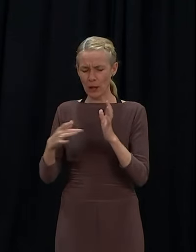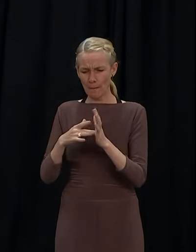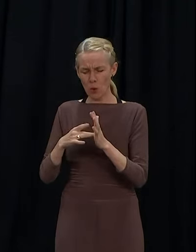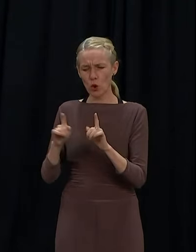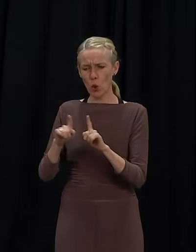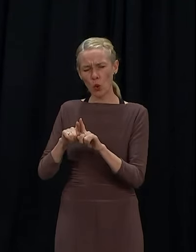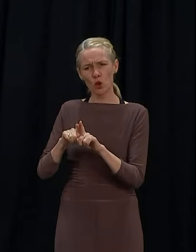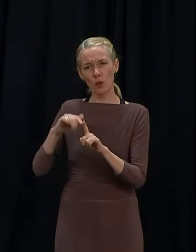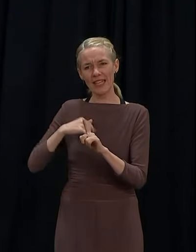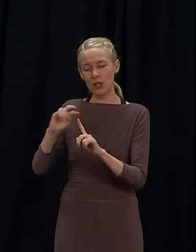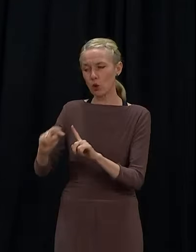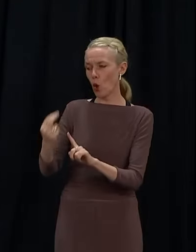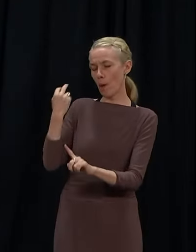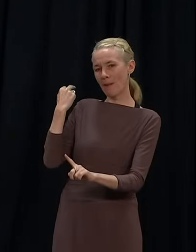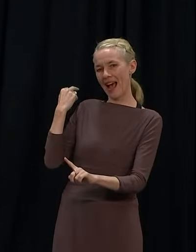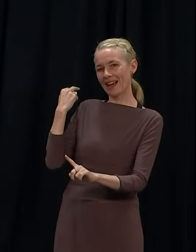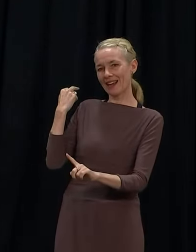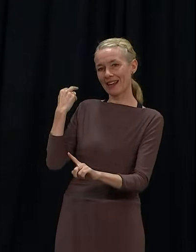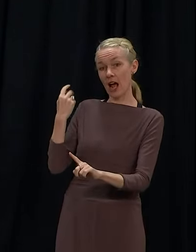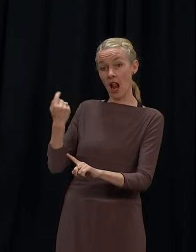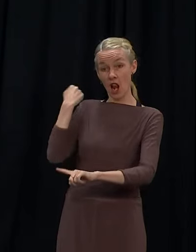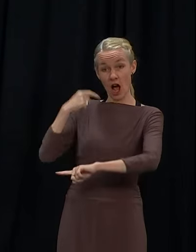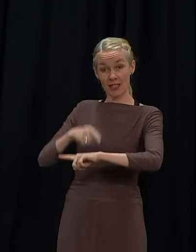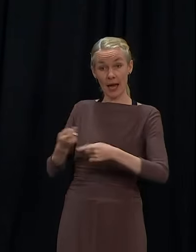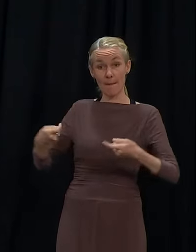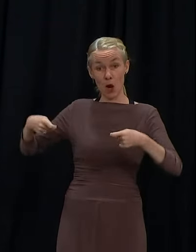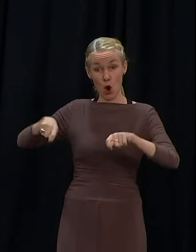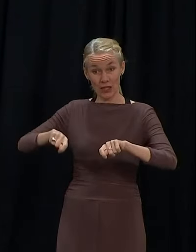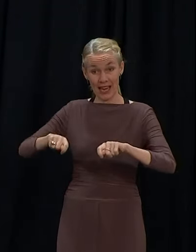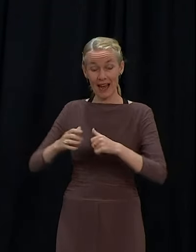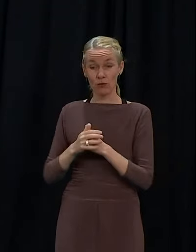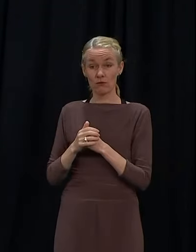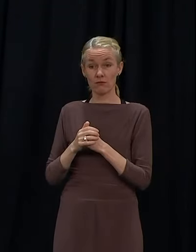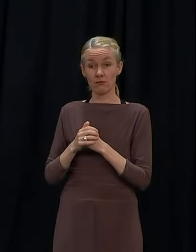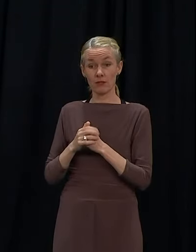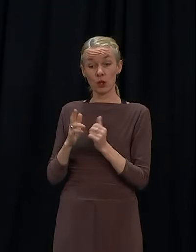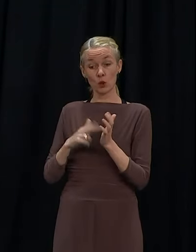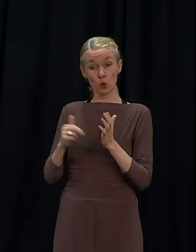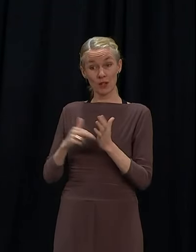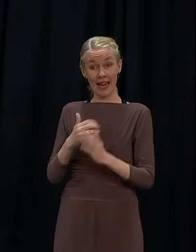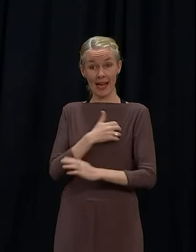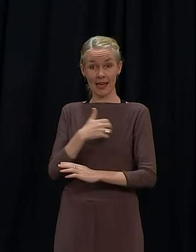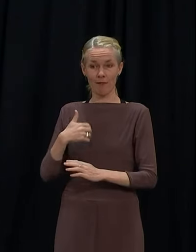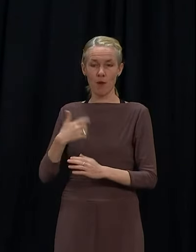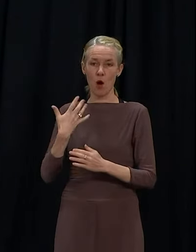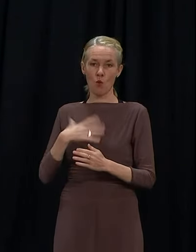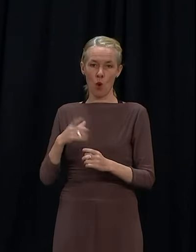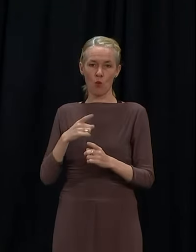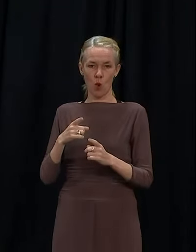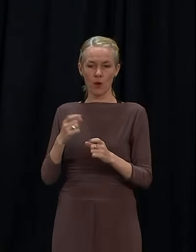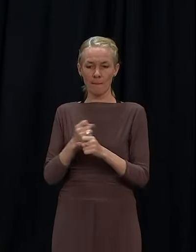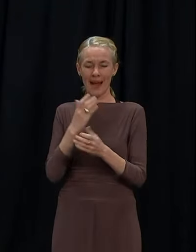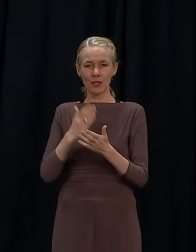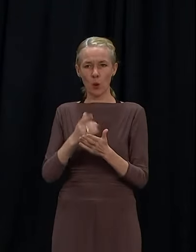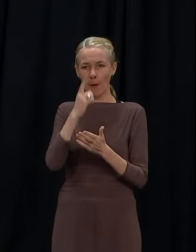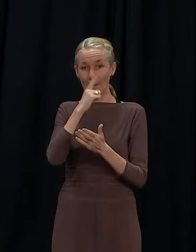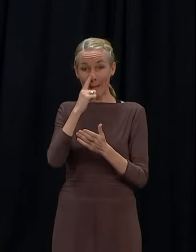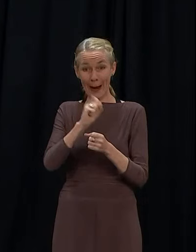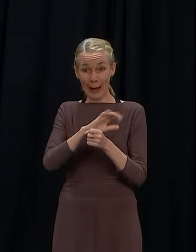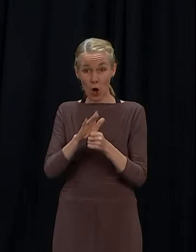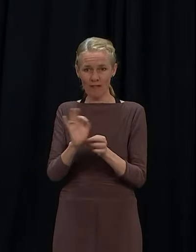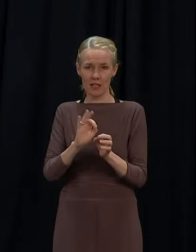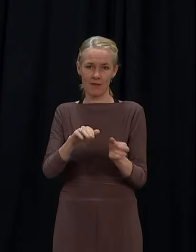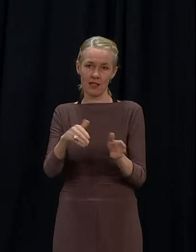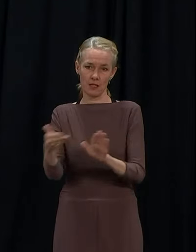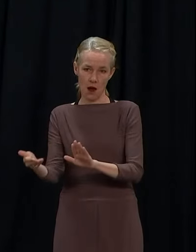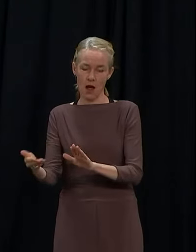and now, we had 3 goals. We wanted to save people's lives, and we have. We wanted to try and have people's lives lived as normally